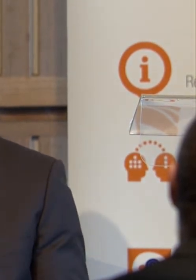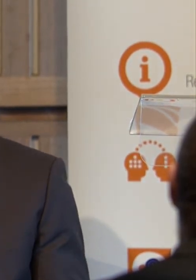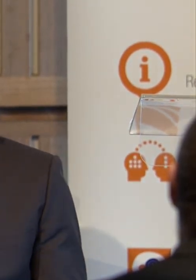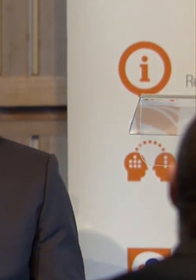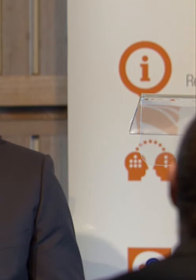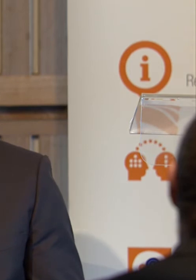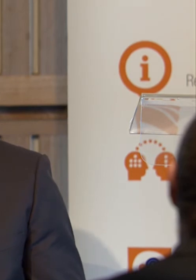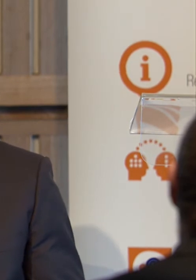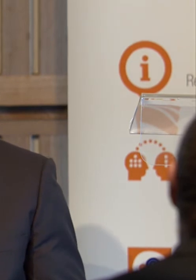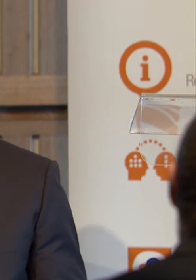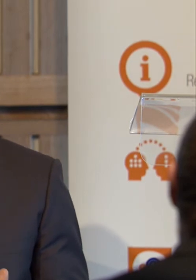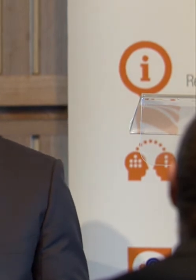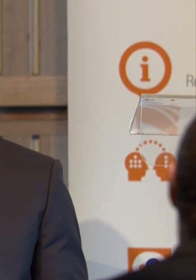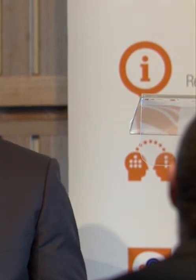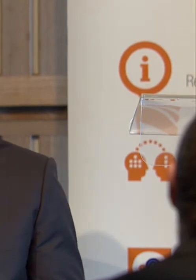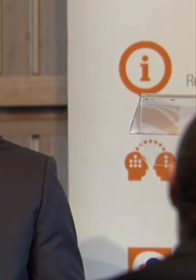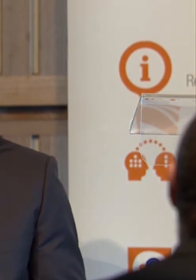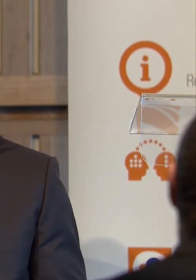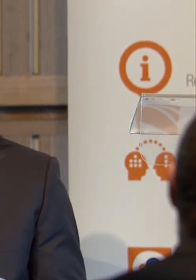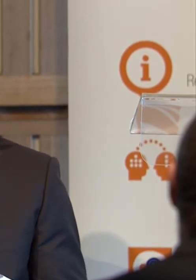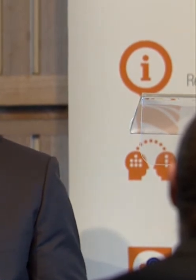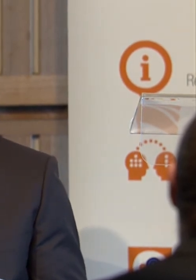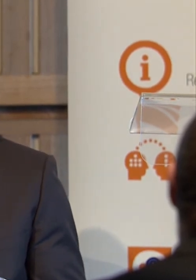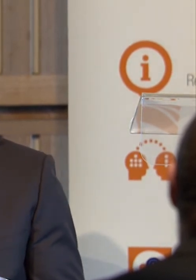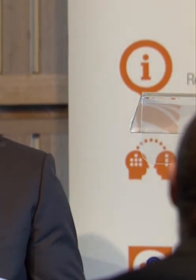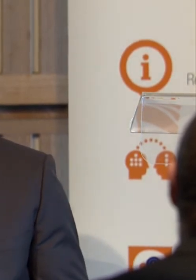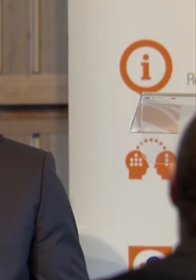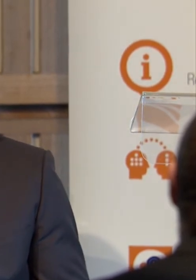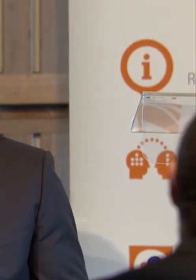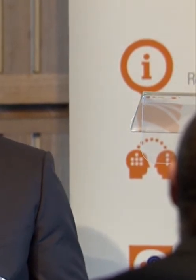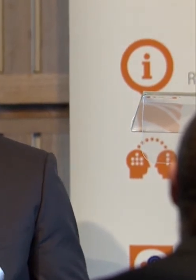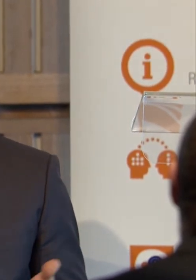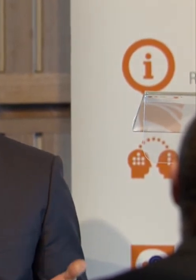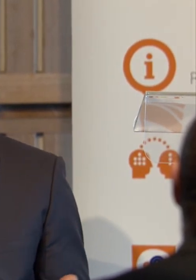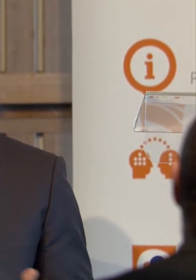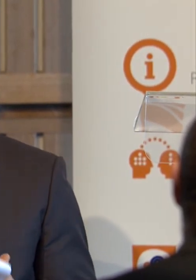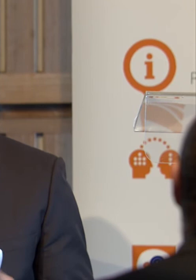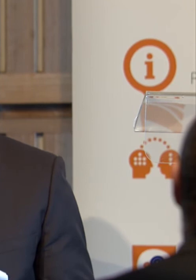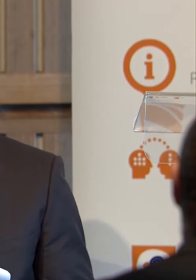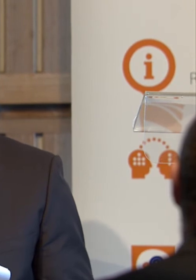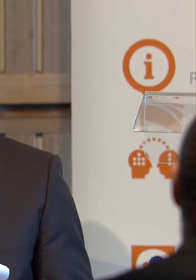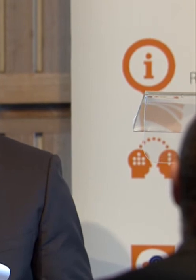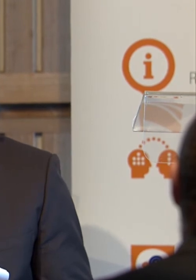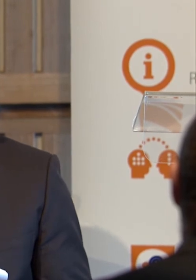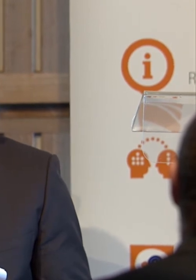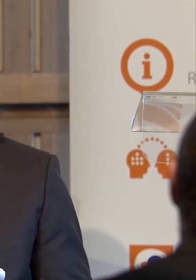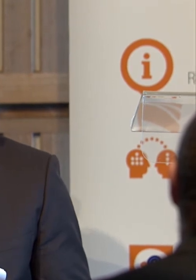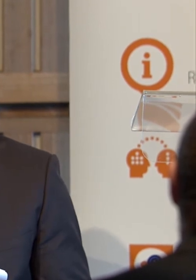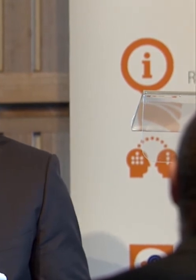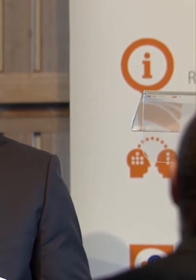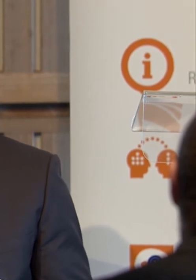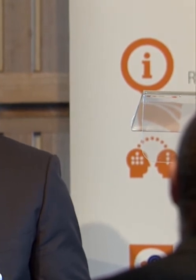Ray, who did the welcome for Country, I know he's left, but he did a beautiful welcome to Country. And he was so right in this being one of the most iconic